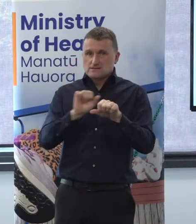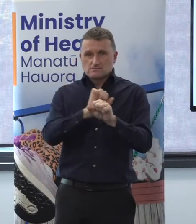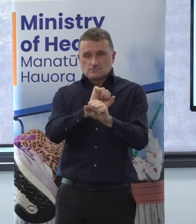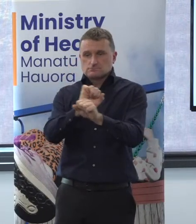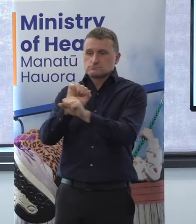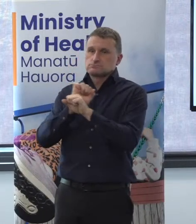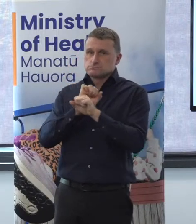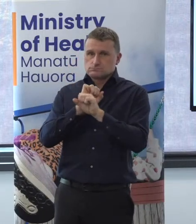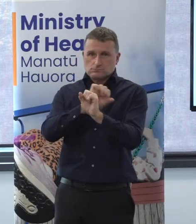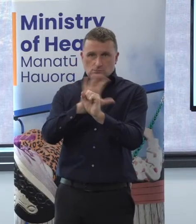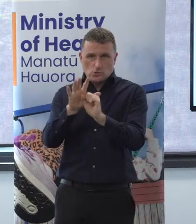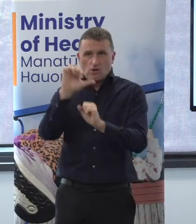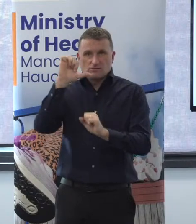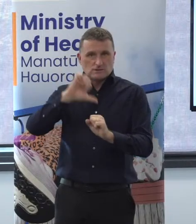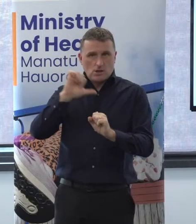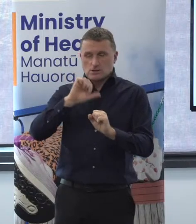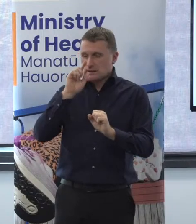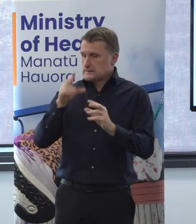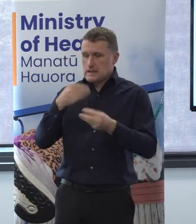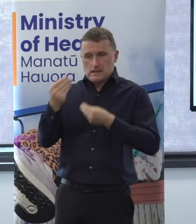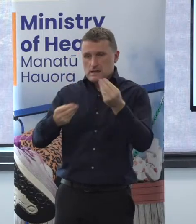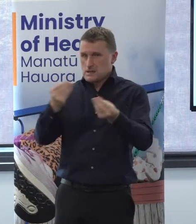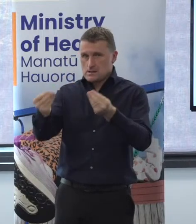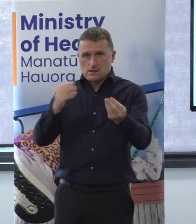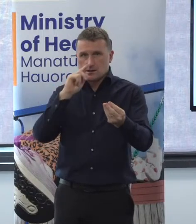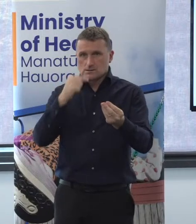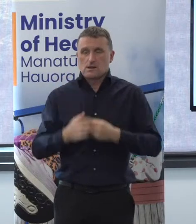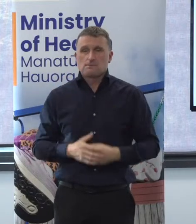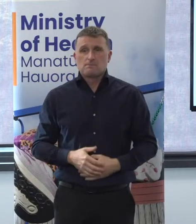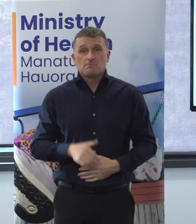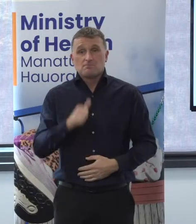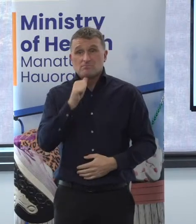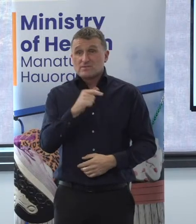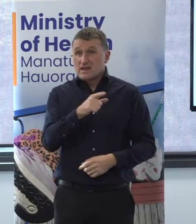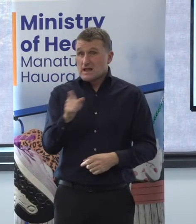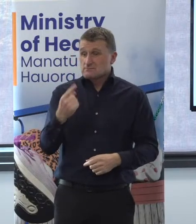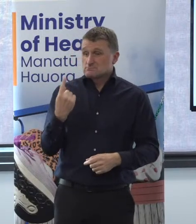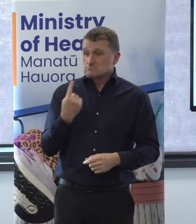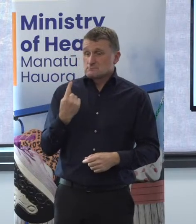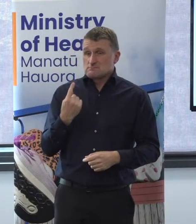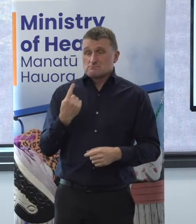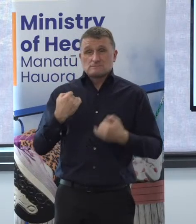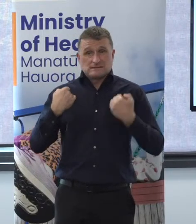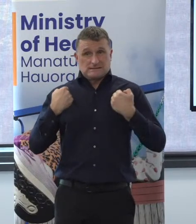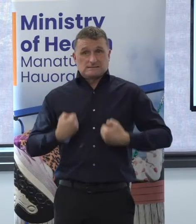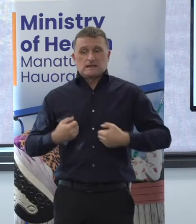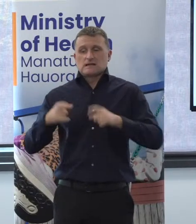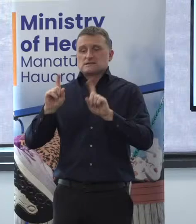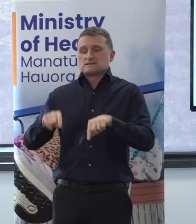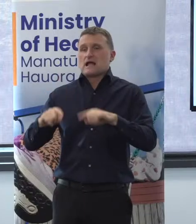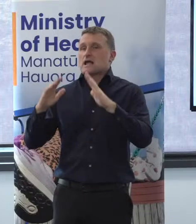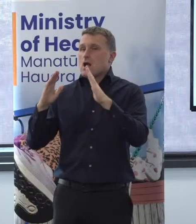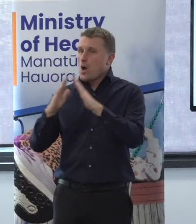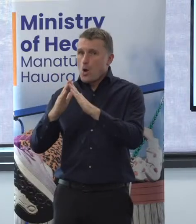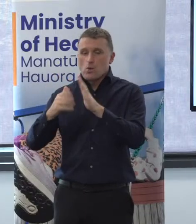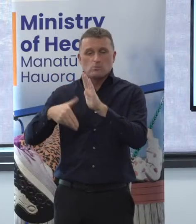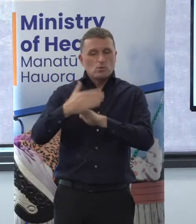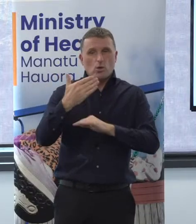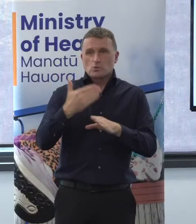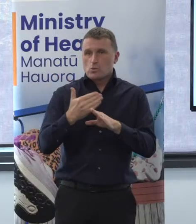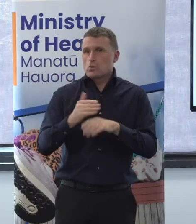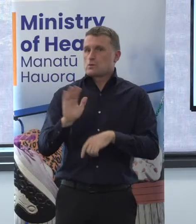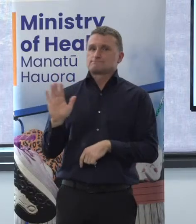of COVID-19. And most importantly, if you are unwell, it's important to stay at home and not go to work or